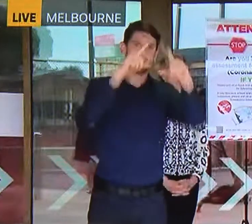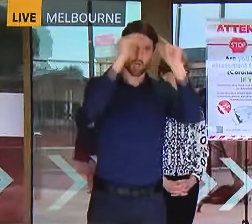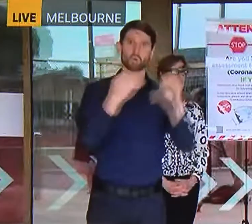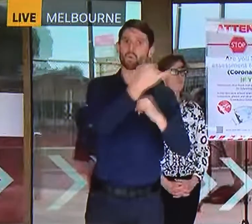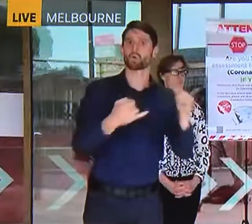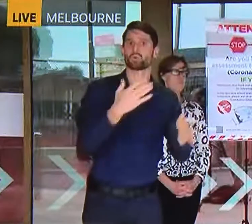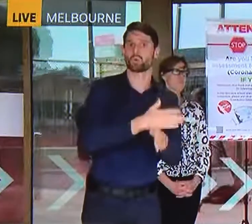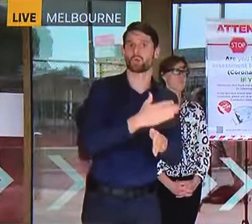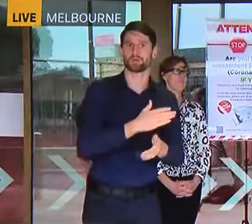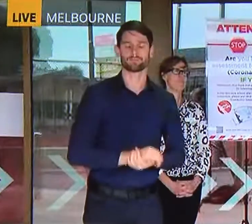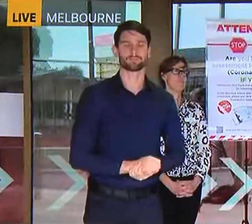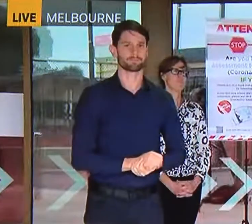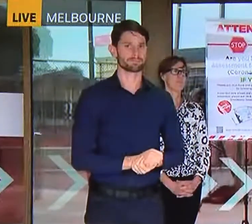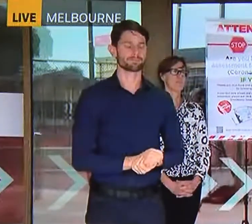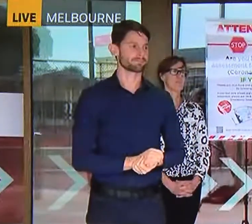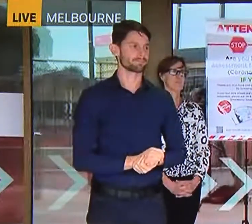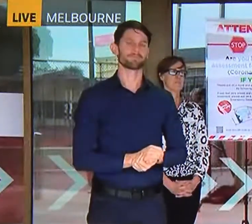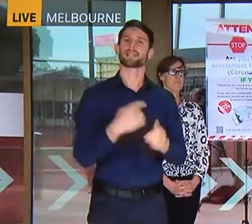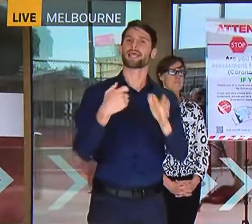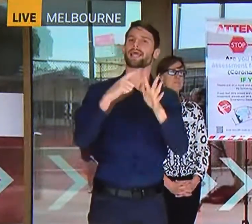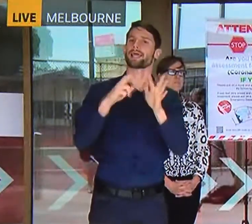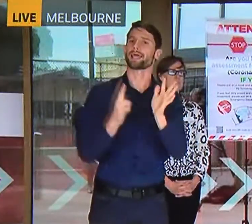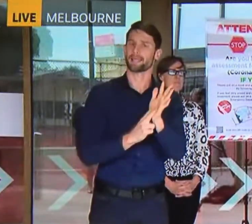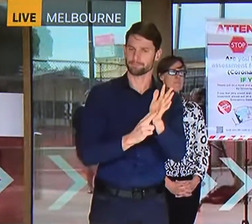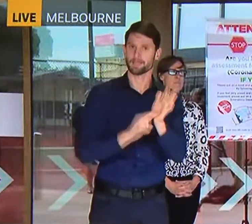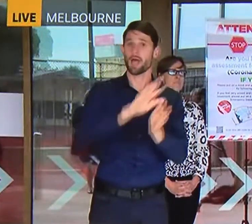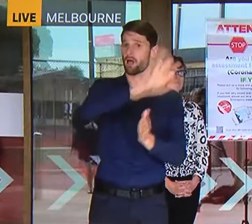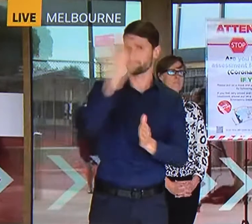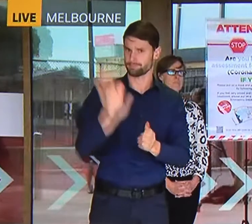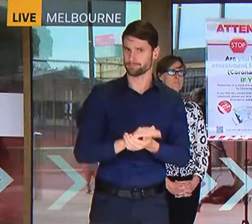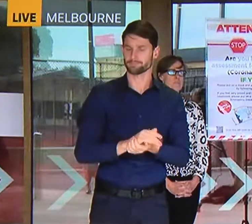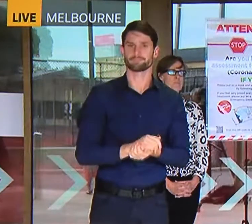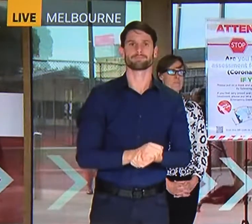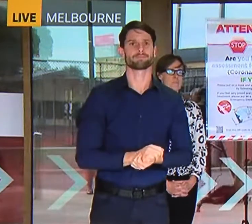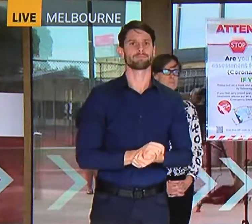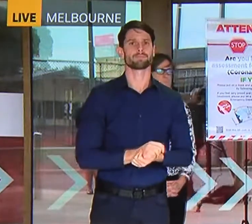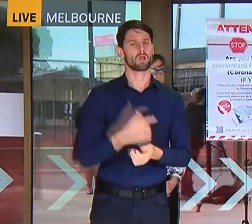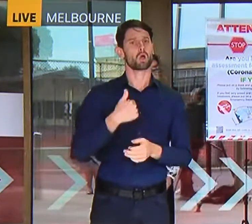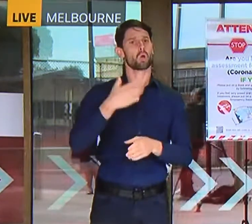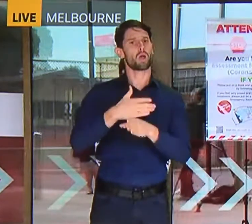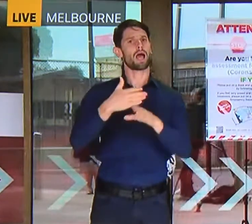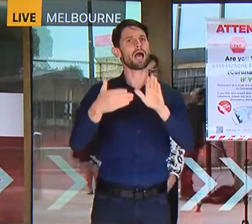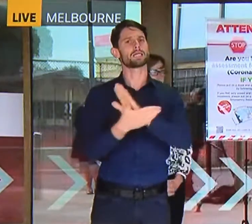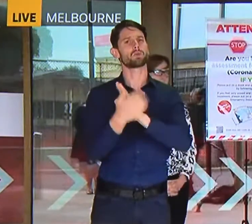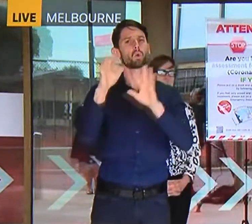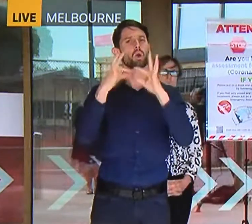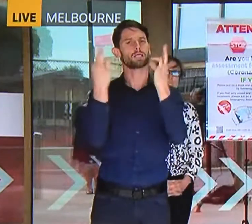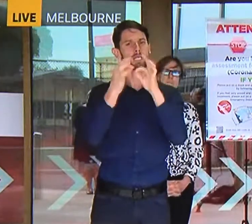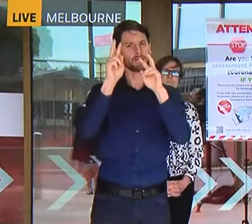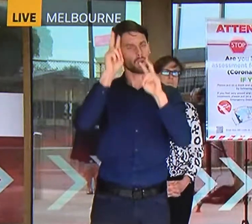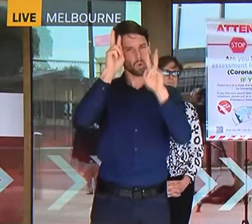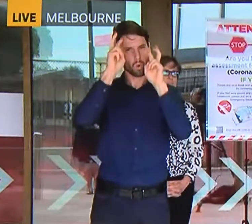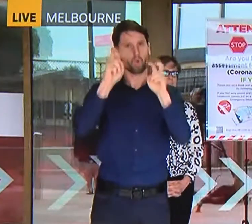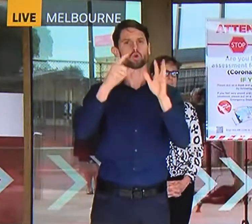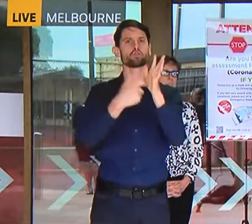Thank you, Minister Hunt. I'll just correct one thing. I'm Ken Hambridge, the Principal Consultant of Critical Care Education Services, which